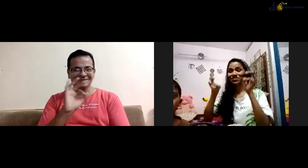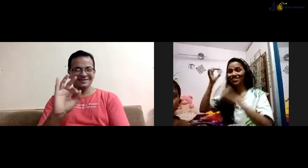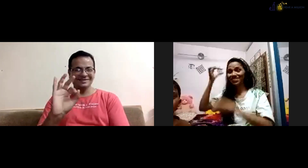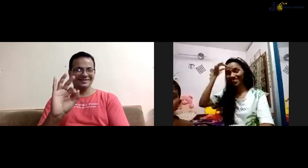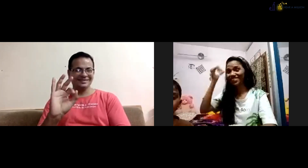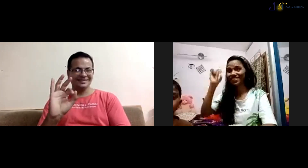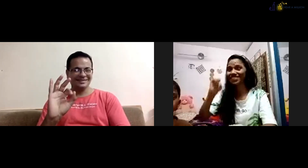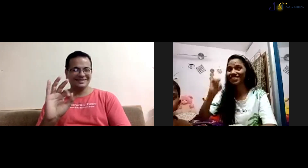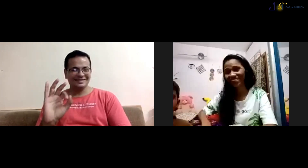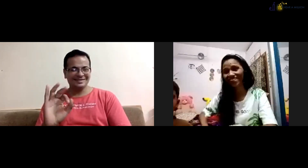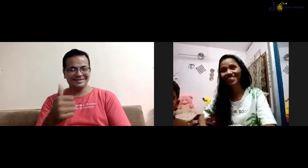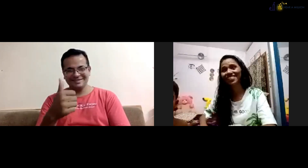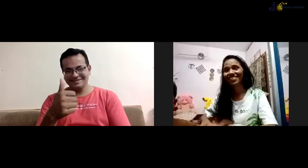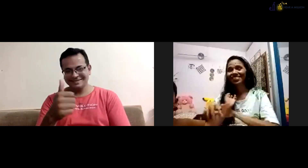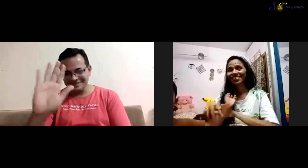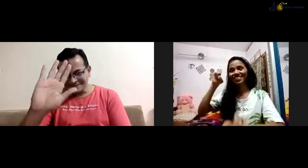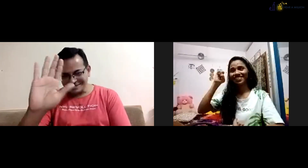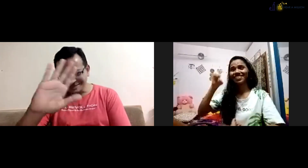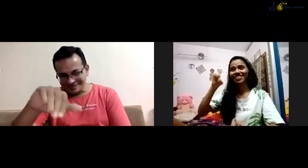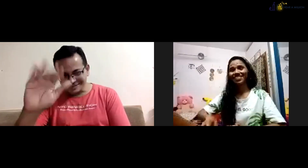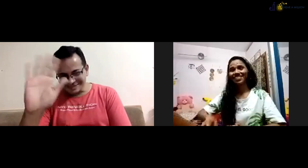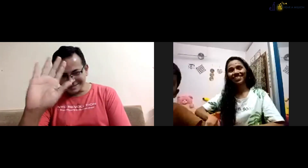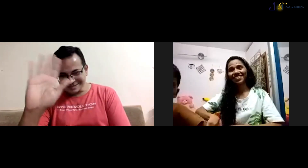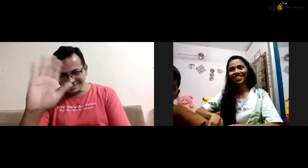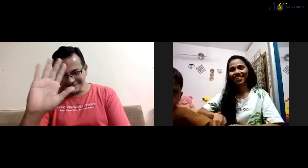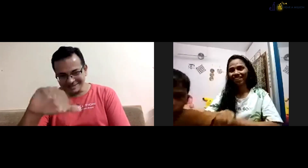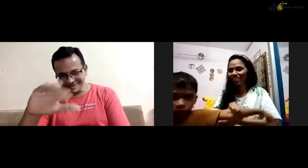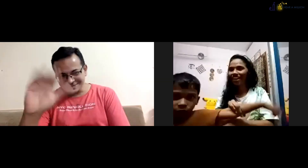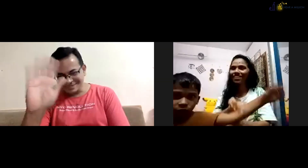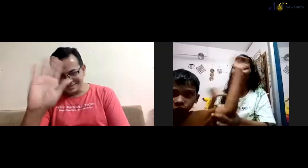Okay. Hi, Ashwini. So it was good. Ashwini.